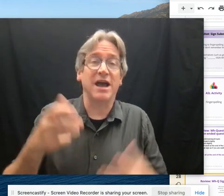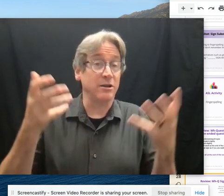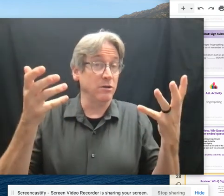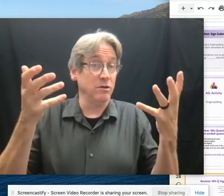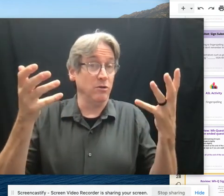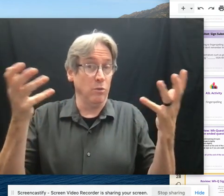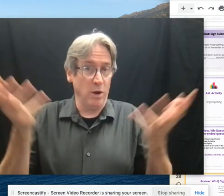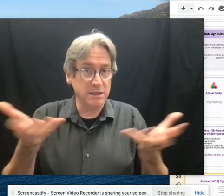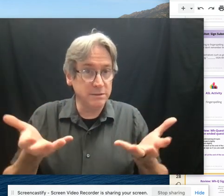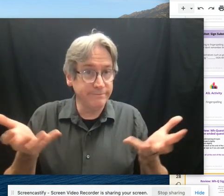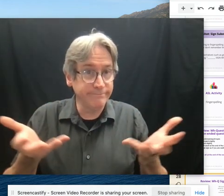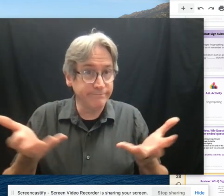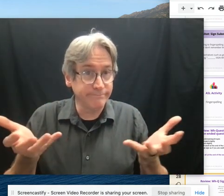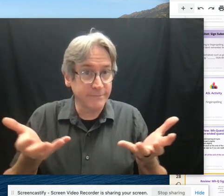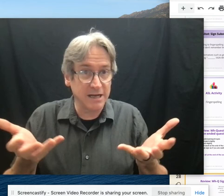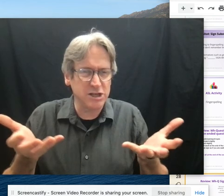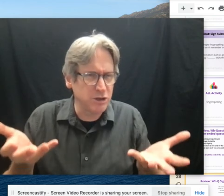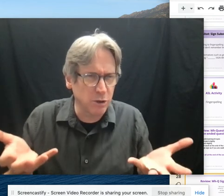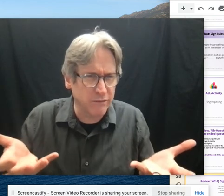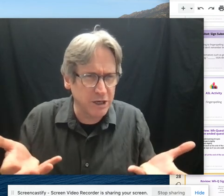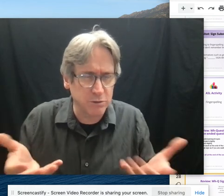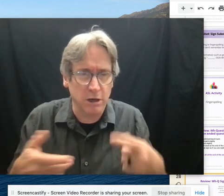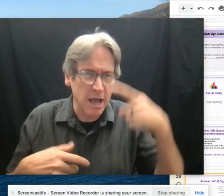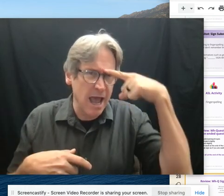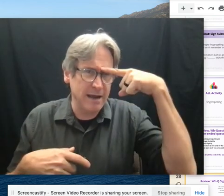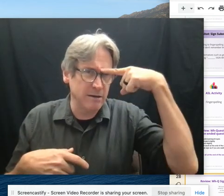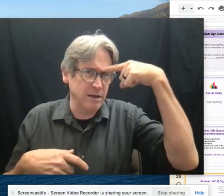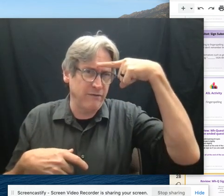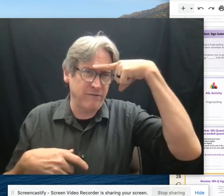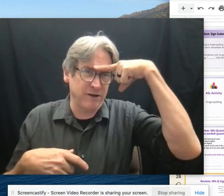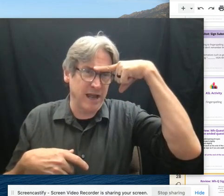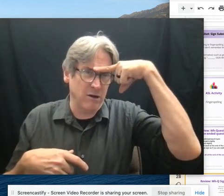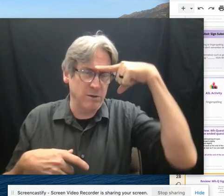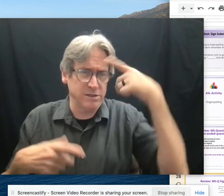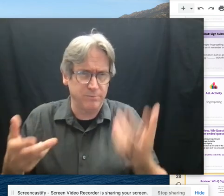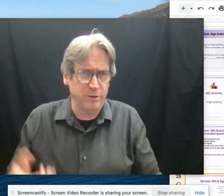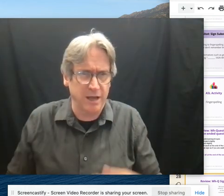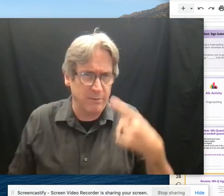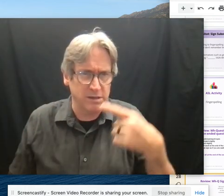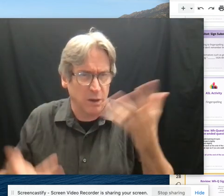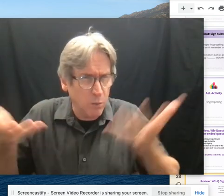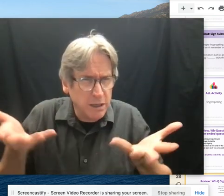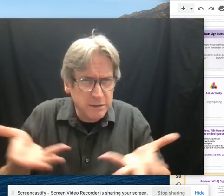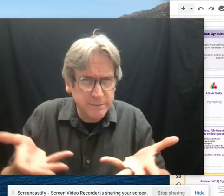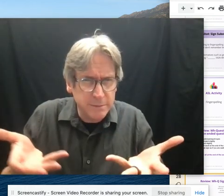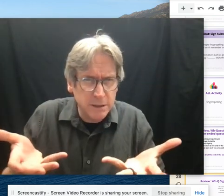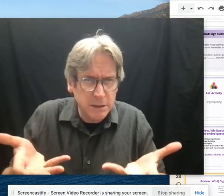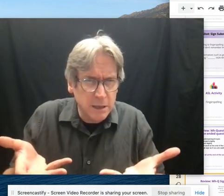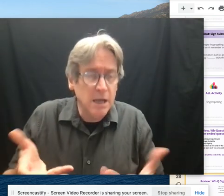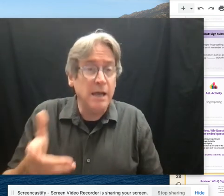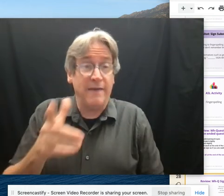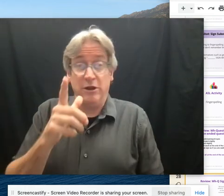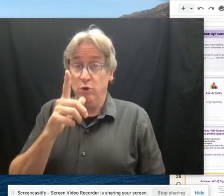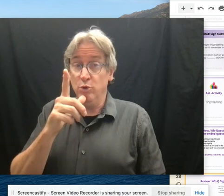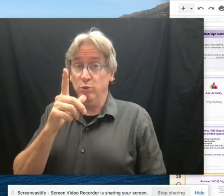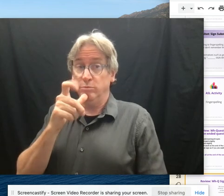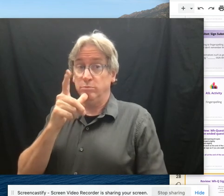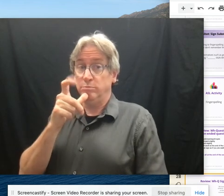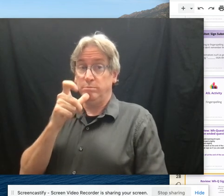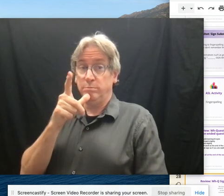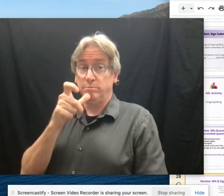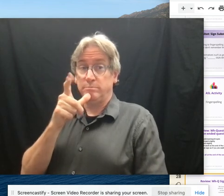So we've got what, and it's a glorified shrug. And if I forget, always put the eyebrows on. What? And then